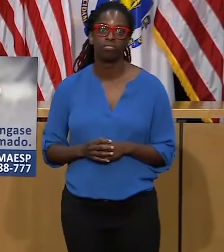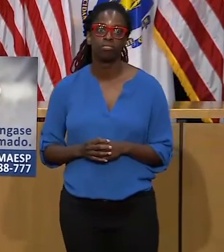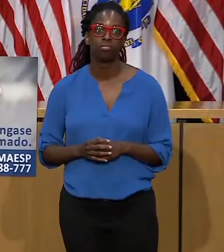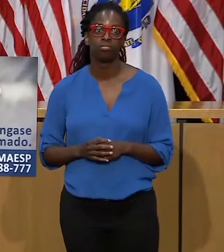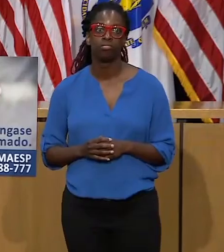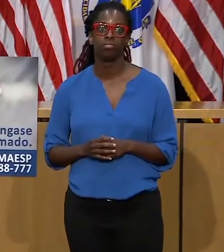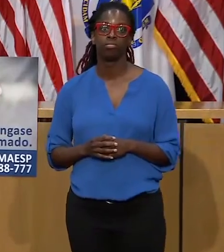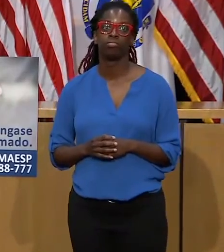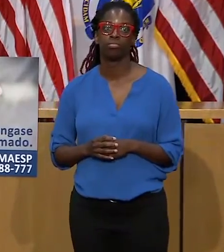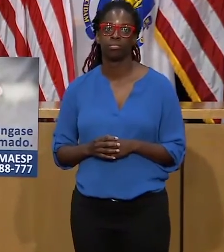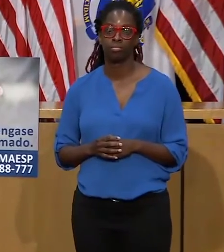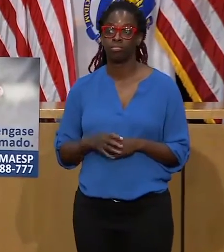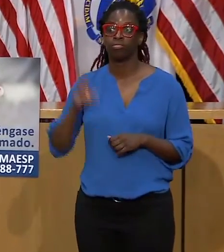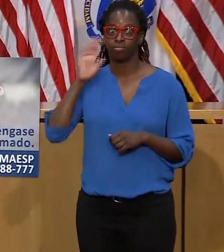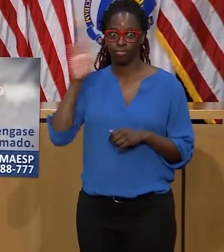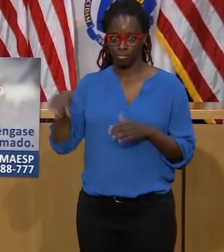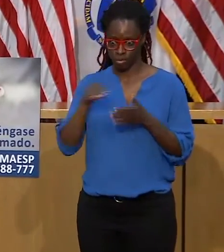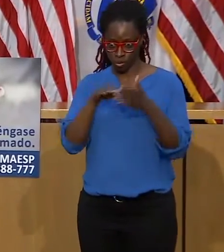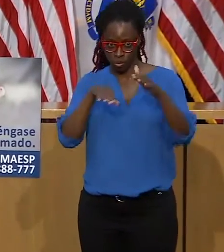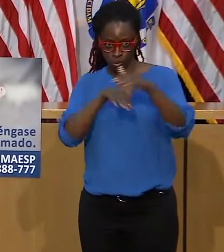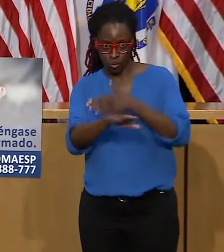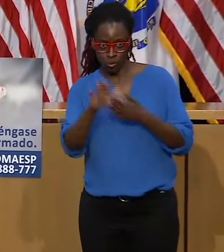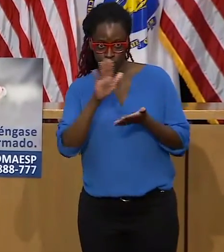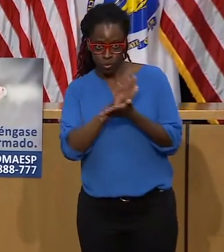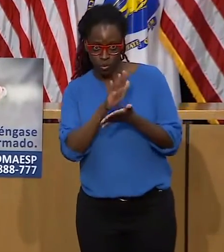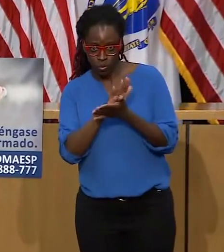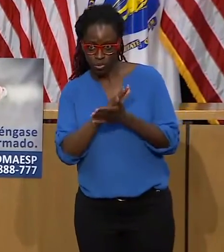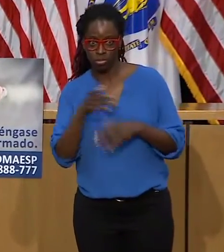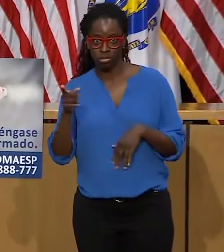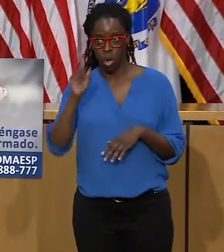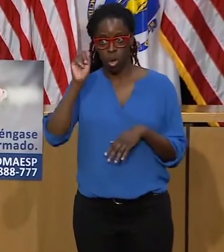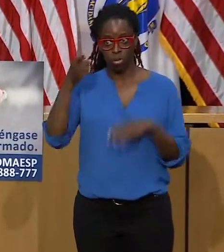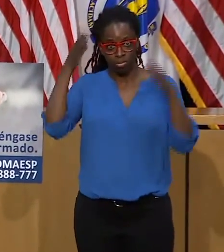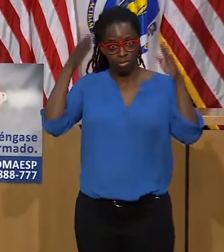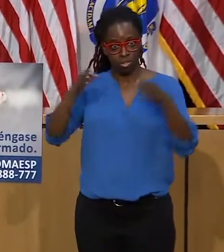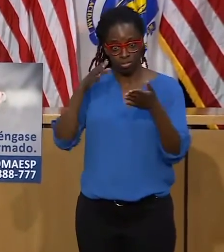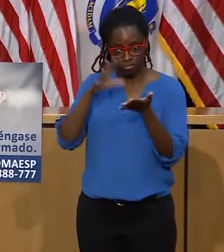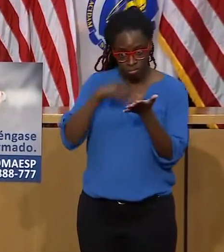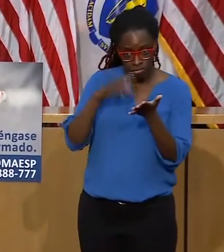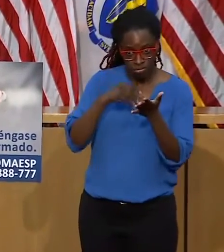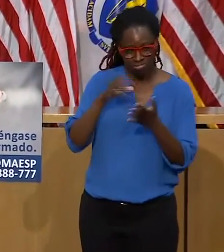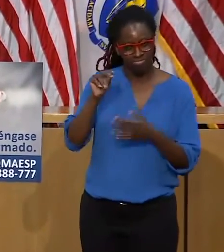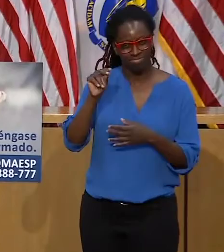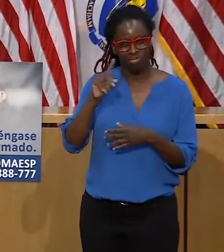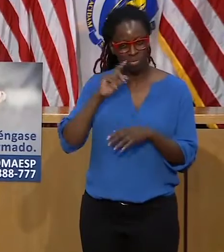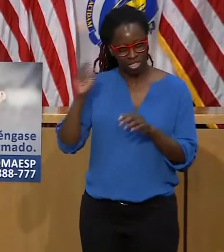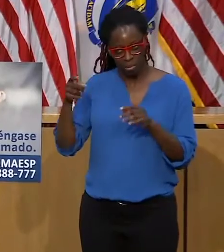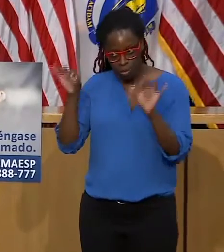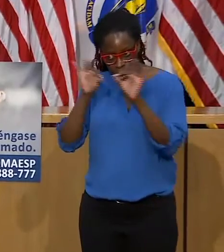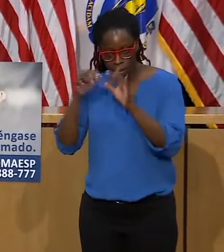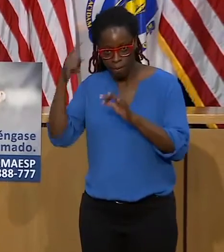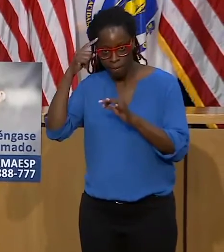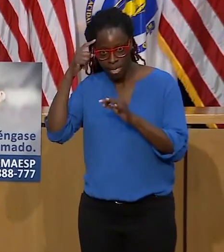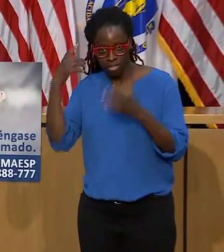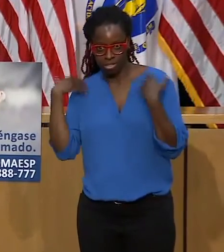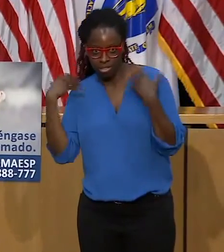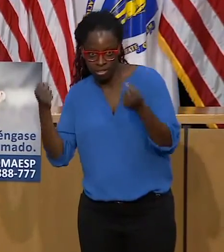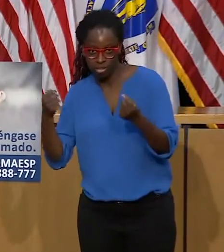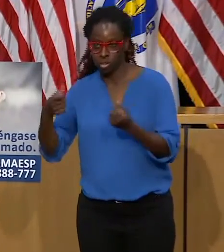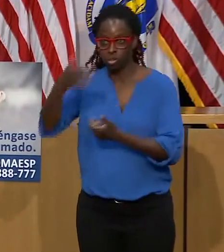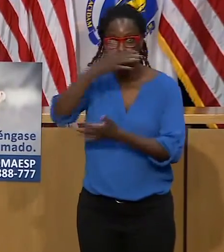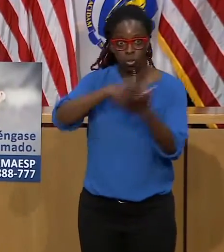social development, emotional needs, and mental health needs. These rules take every